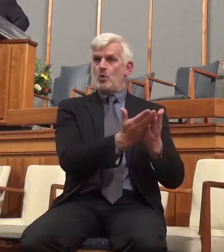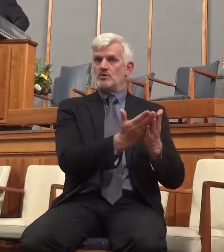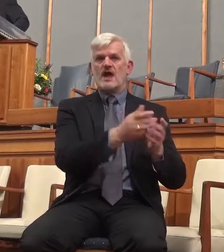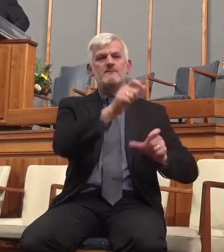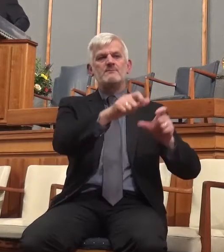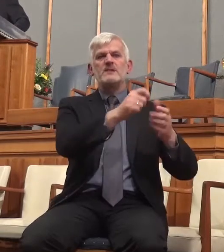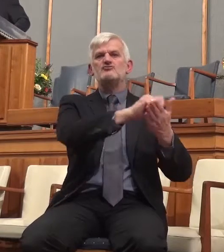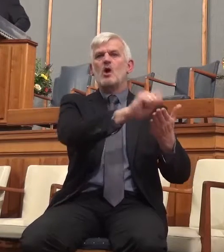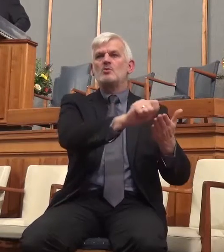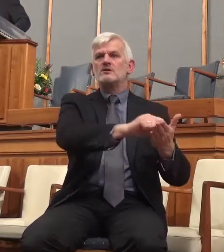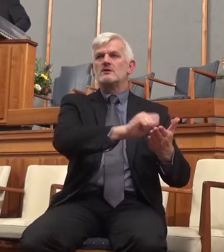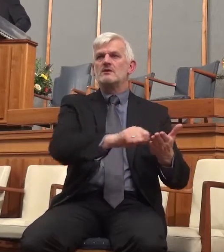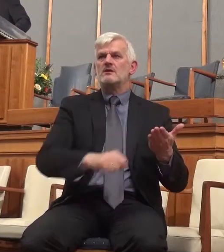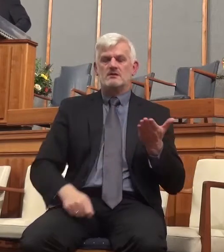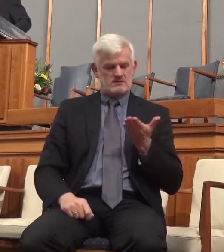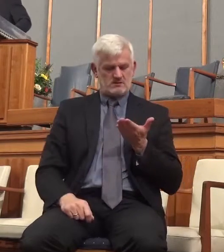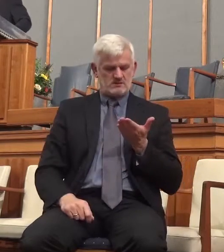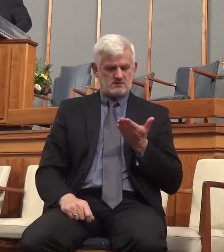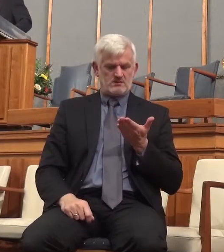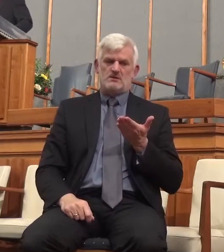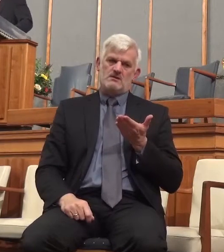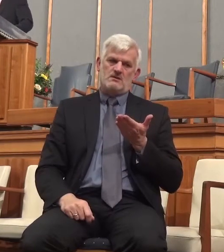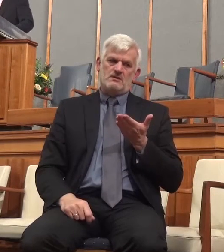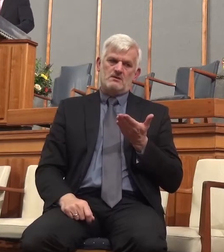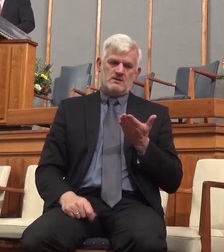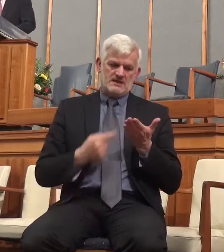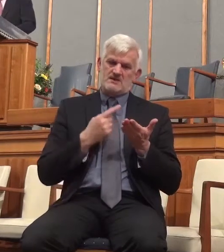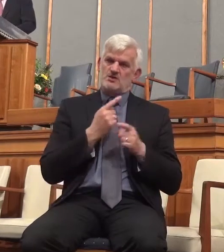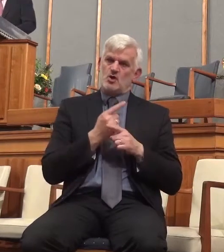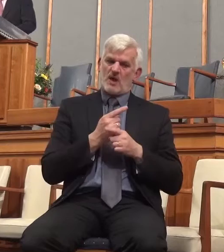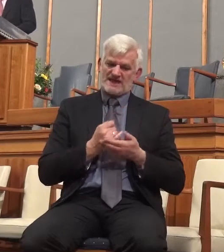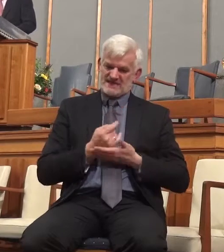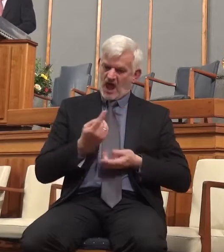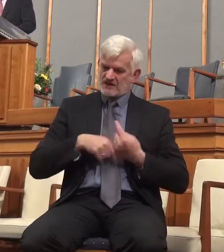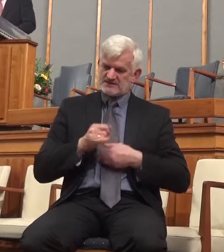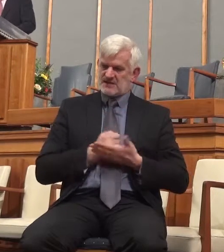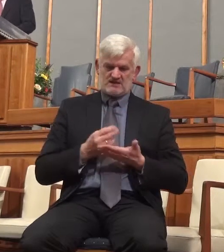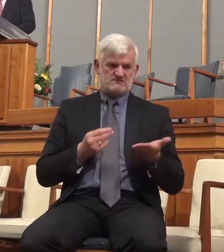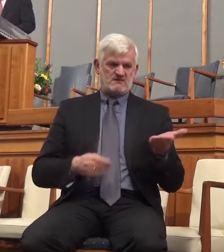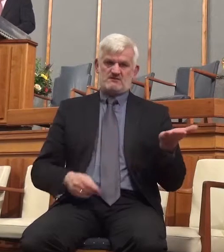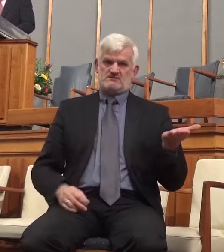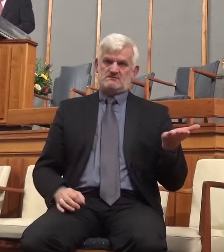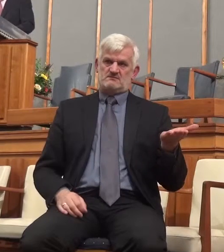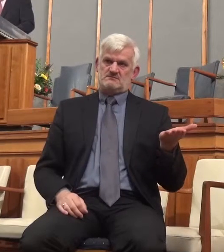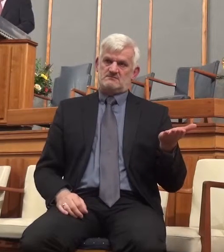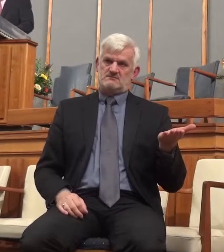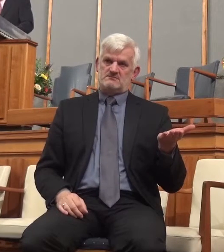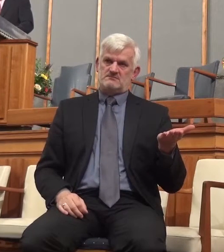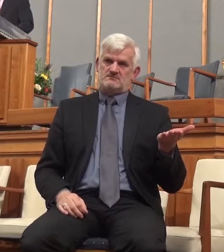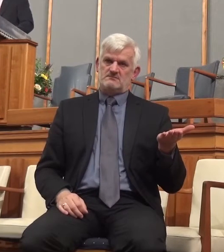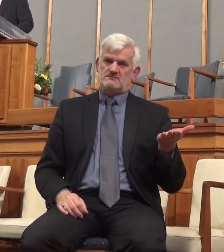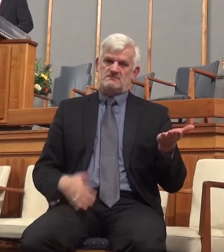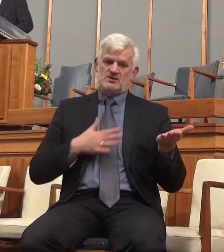don't want to accept that they're sinners and we're all under judgment without the kindness of God. So